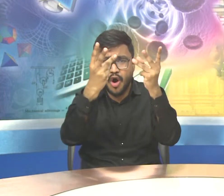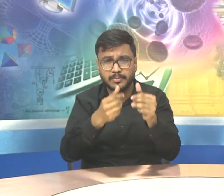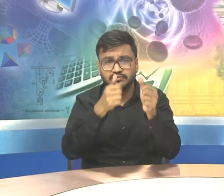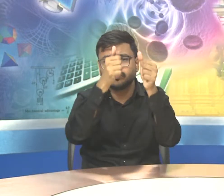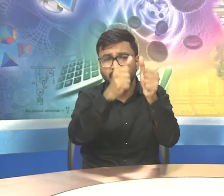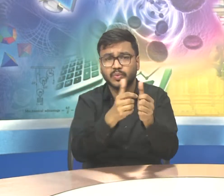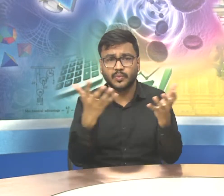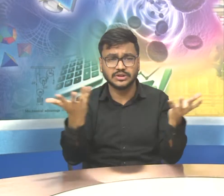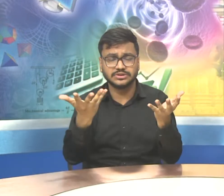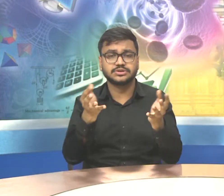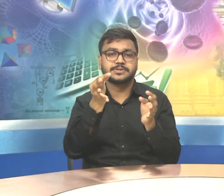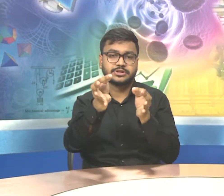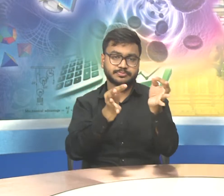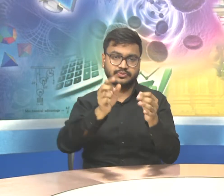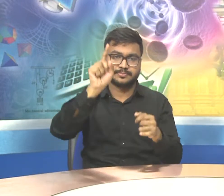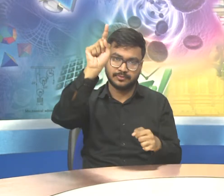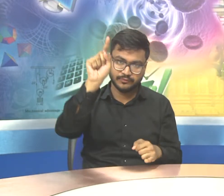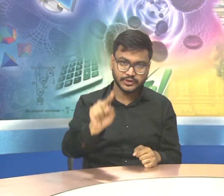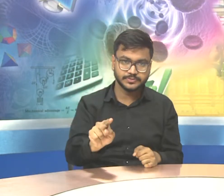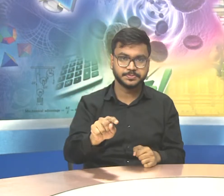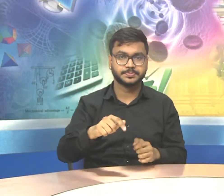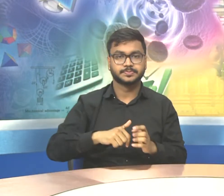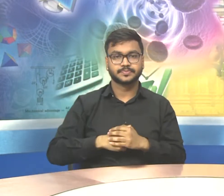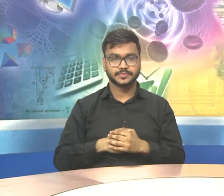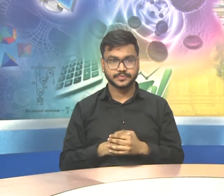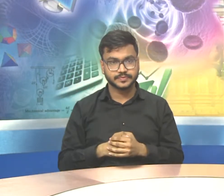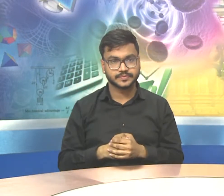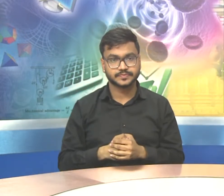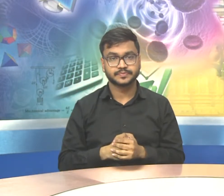Next is counting of votes and declaration of result.